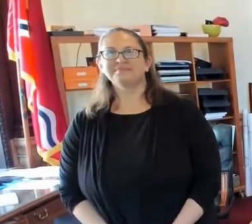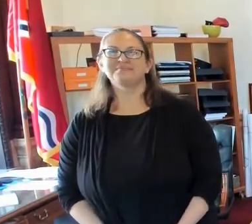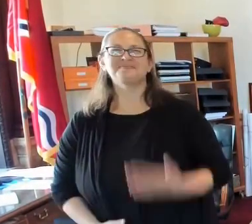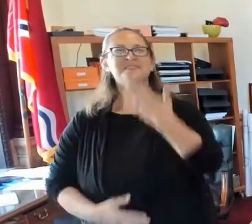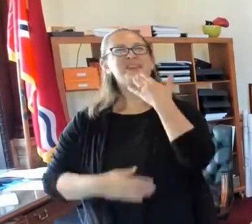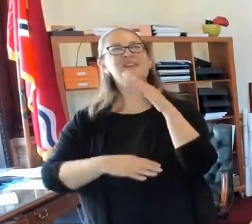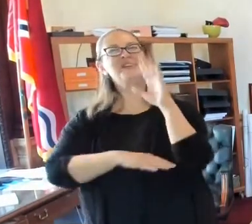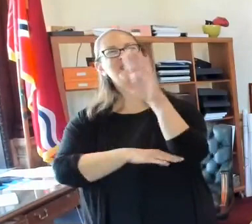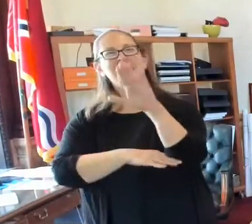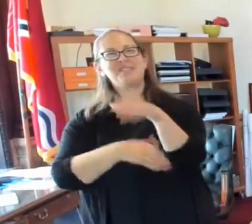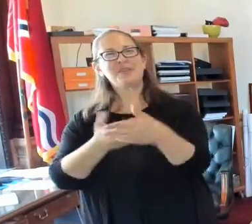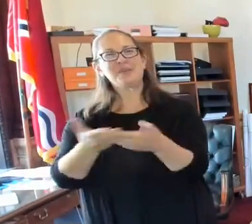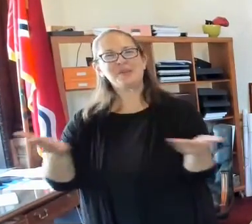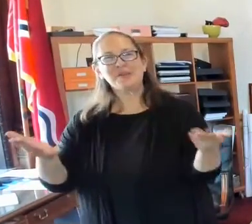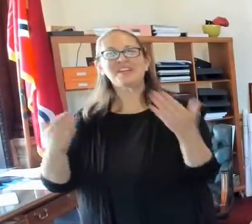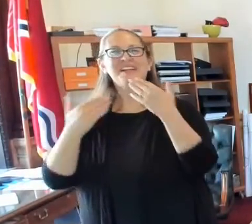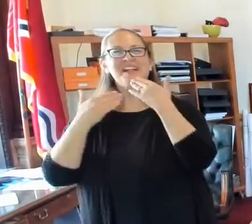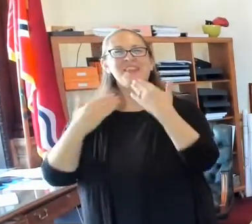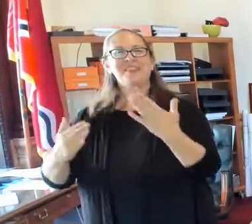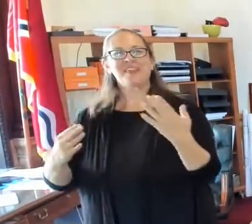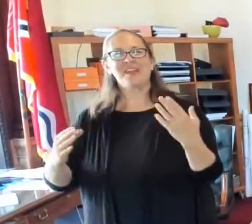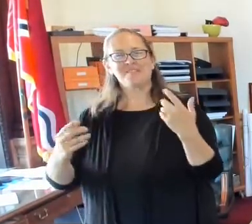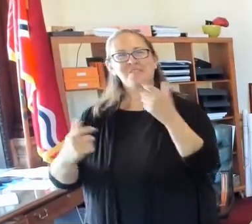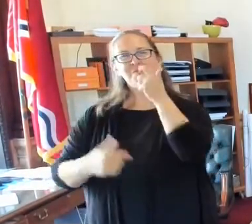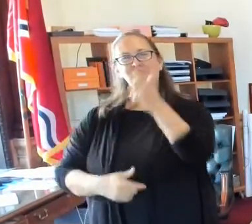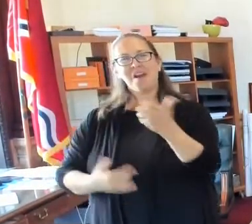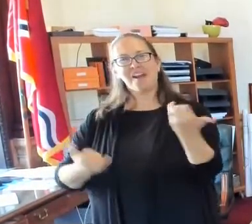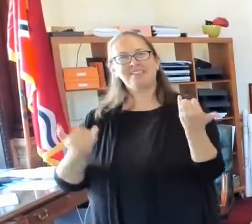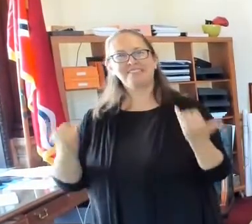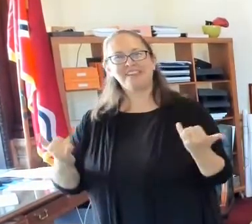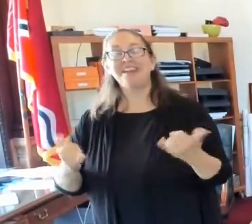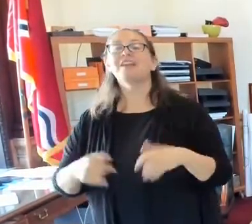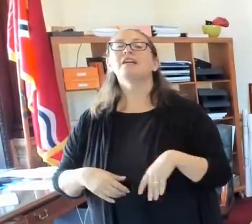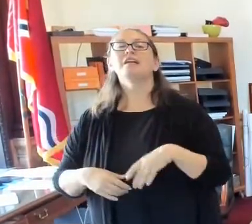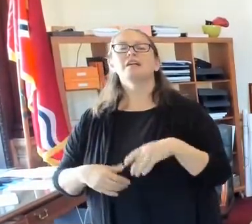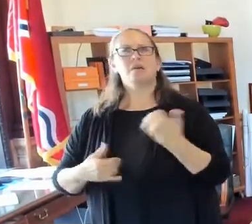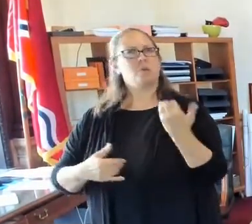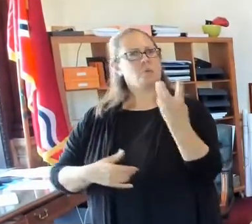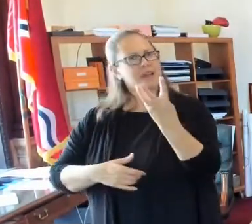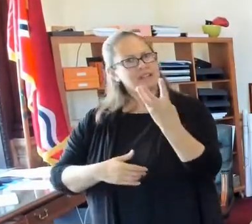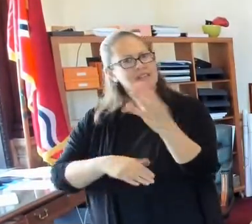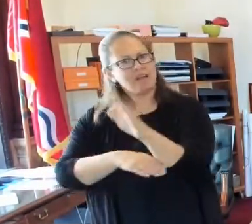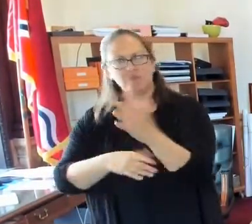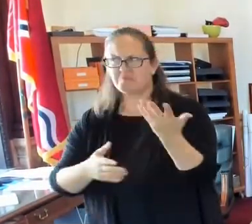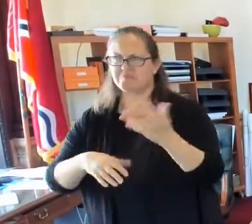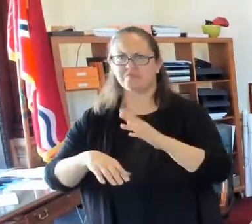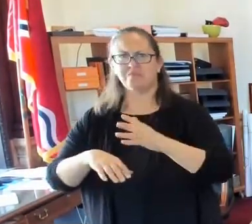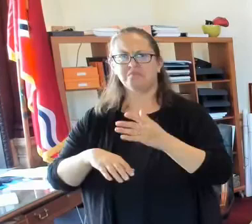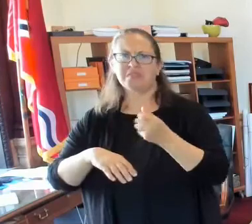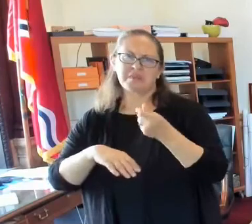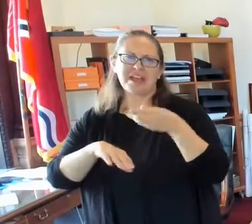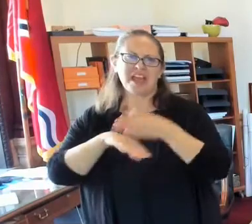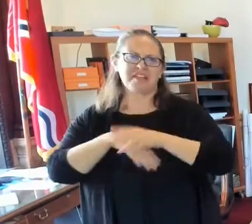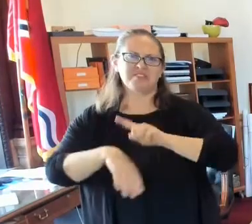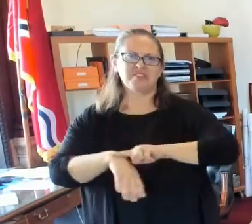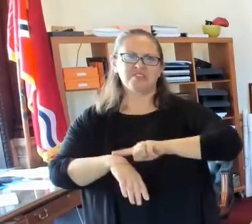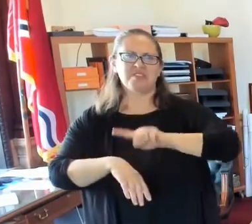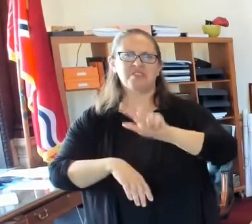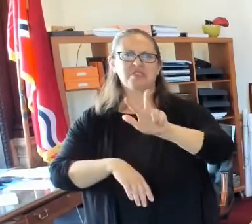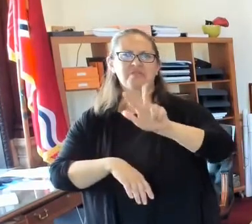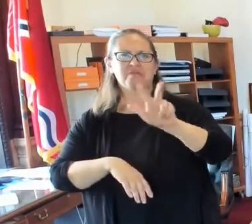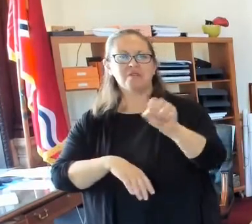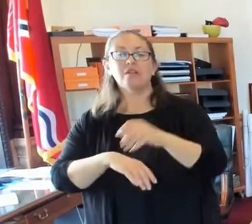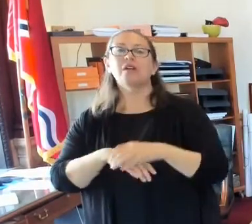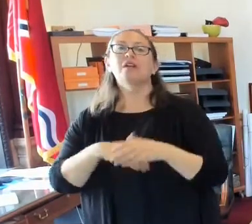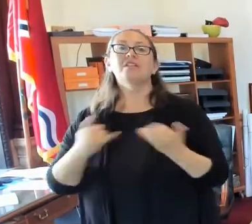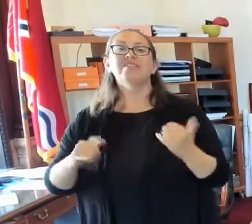Good afternoon, everybody. Thanks for joining us. Wednesday afternoon, what is it, 3:30, a little after 3:30. We're a little late